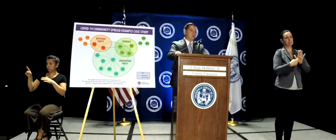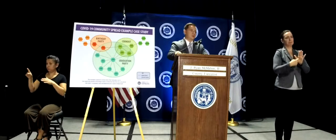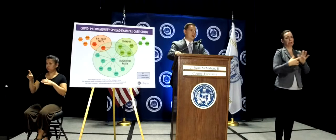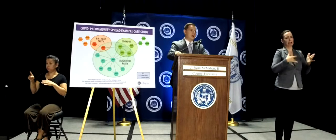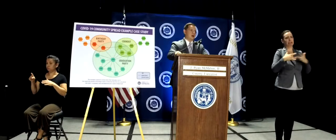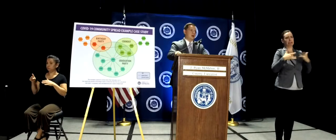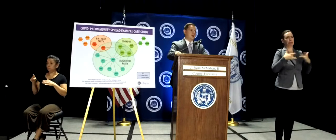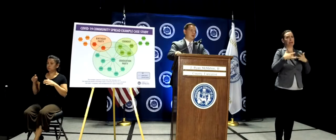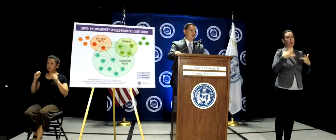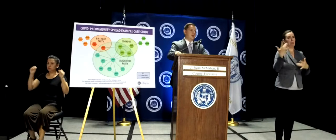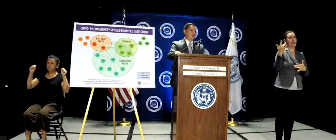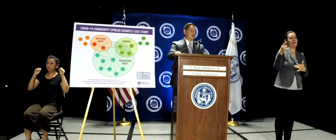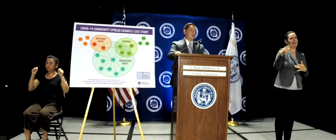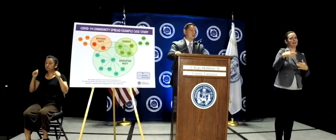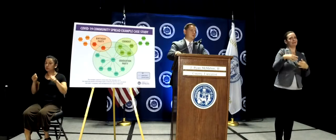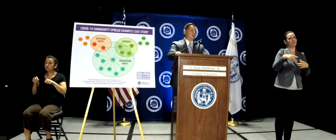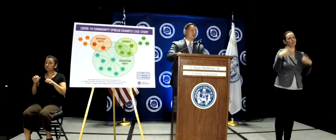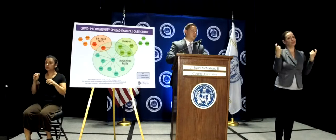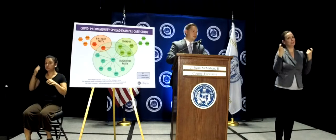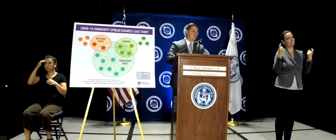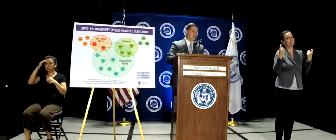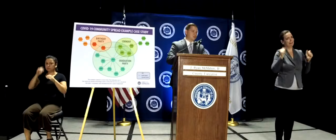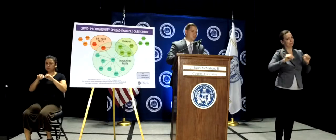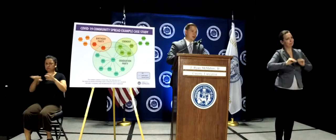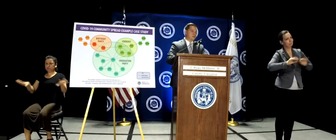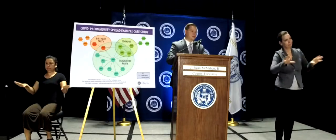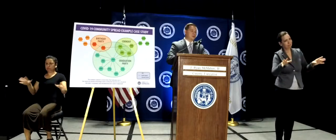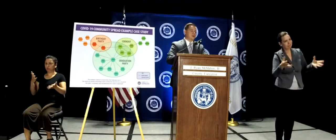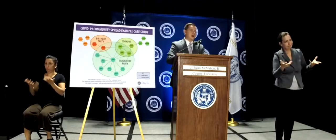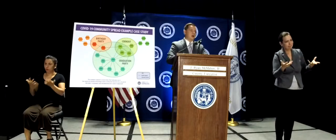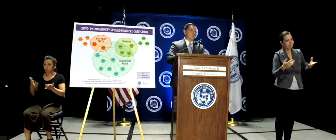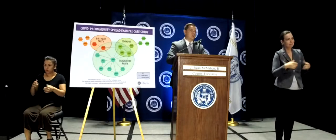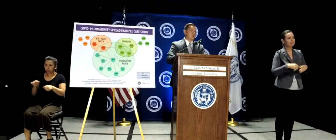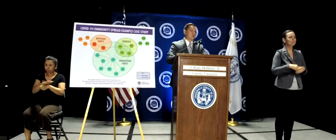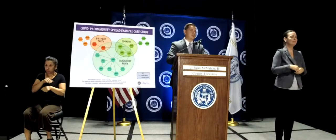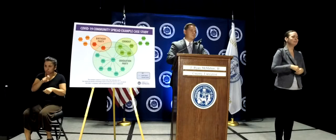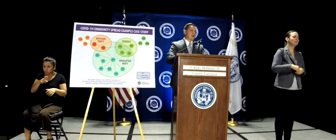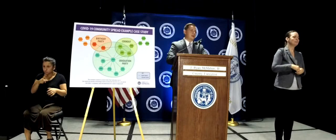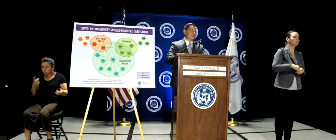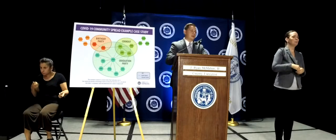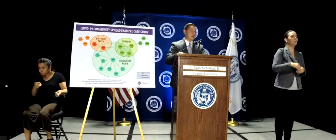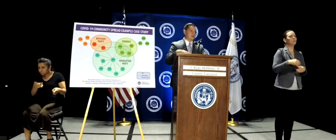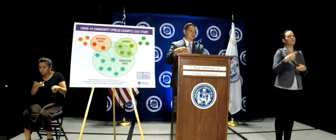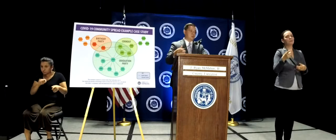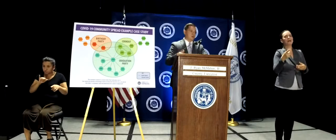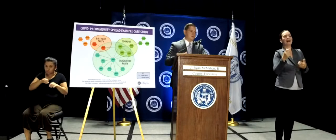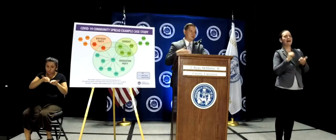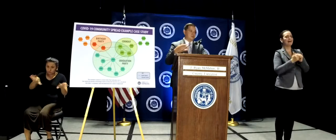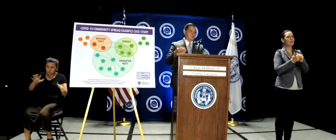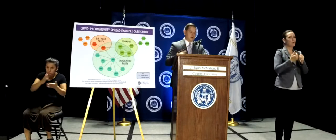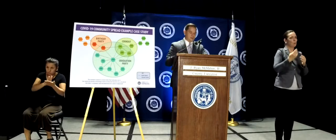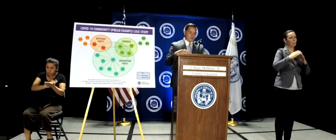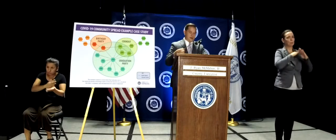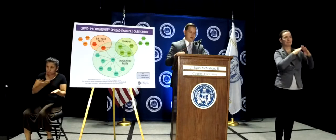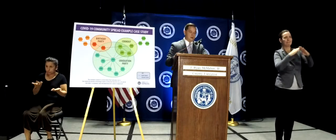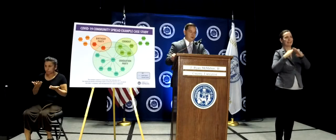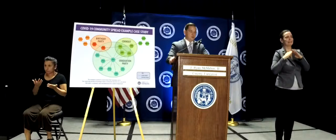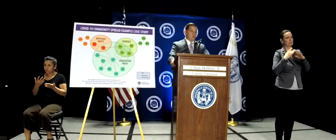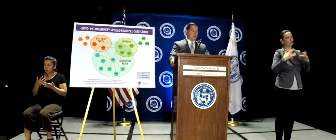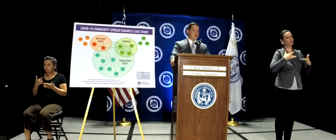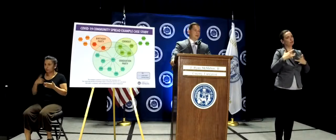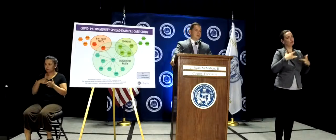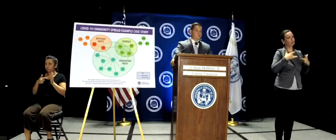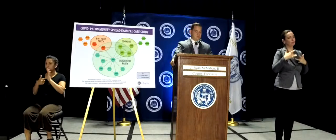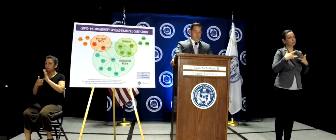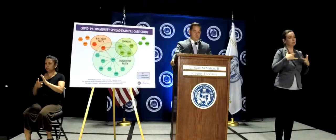gyms. And so they look at the infection rates. Let's make the case through our infection rates that